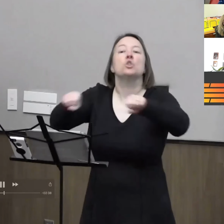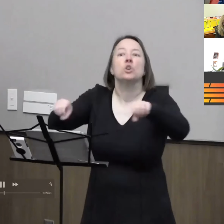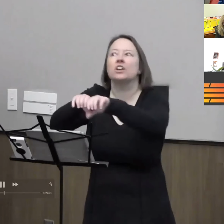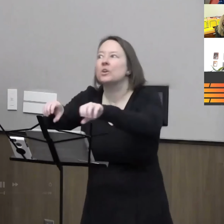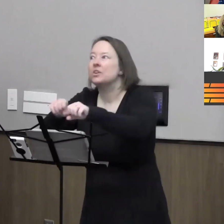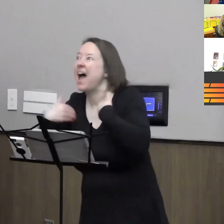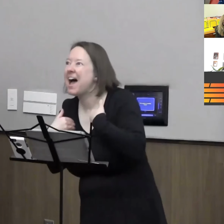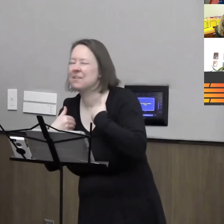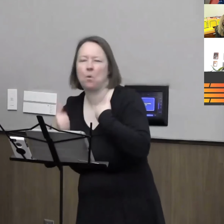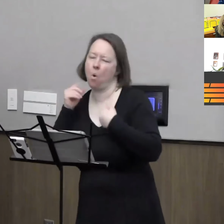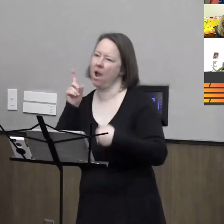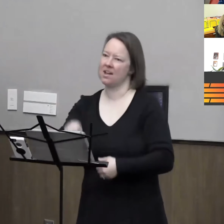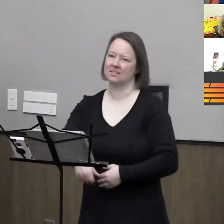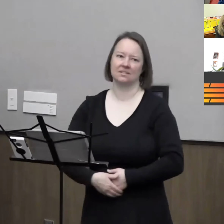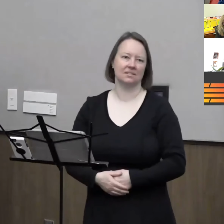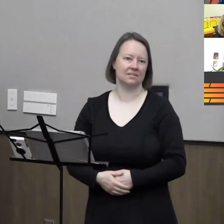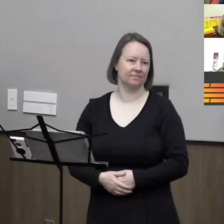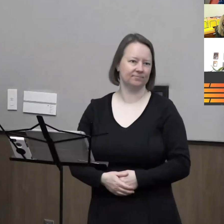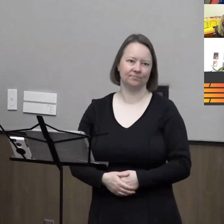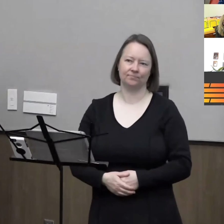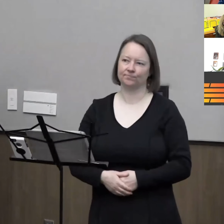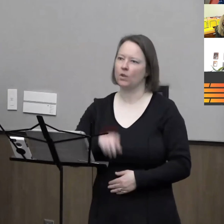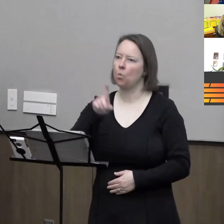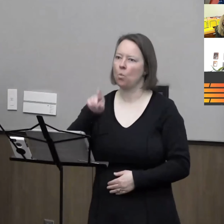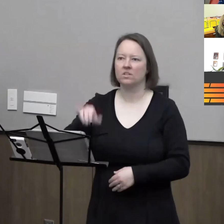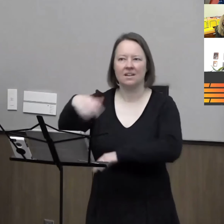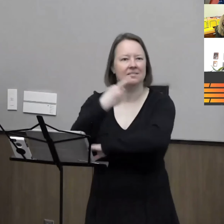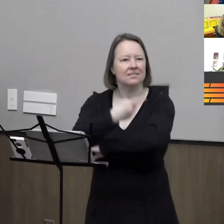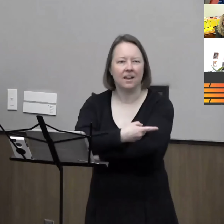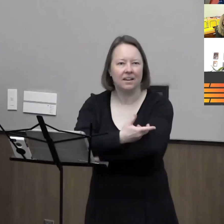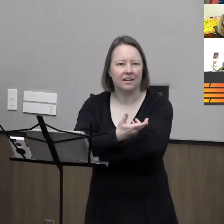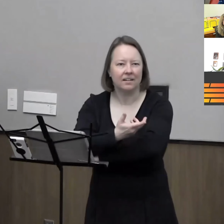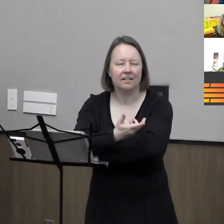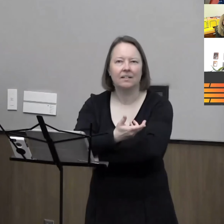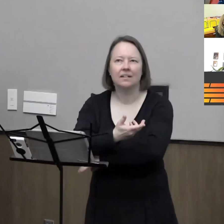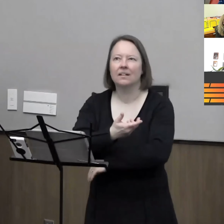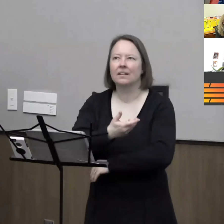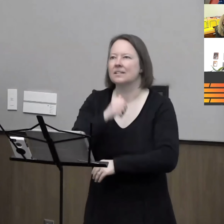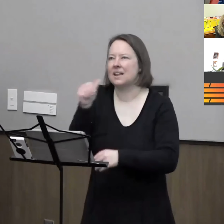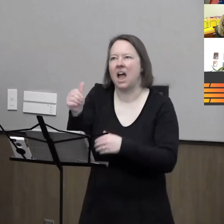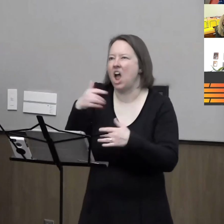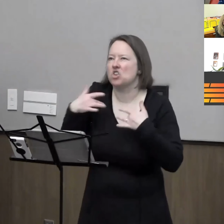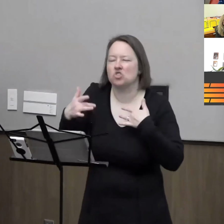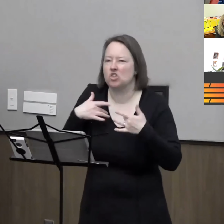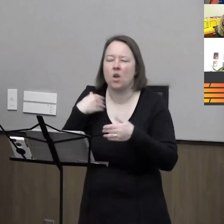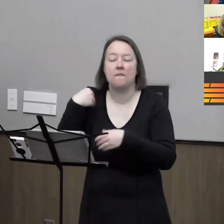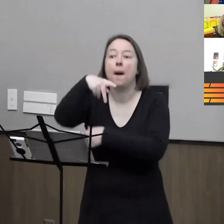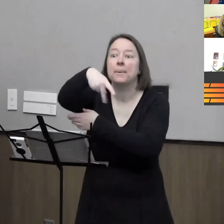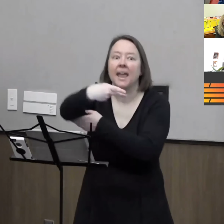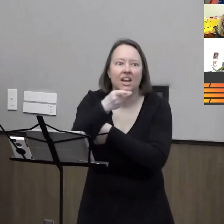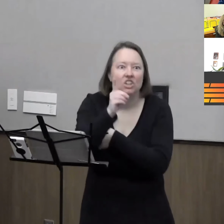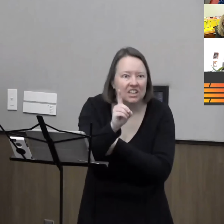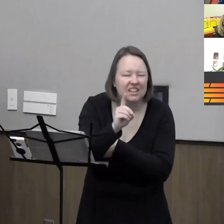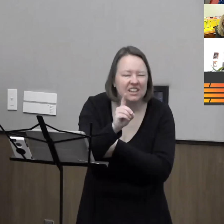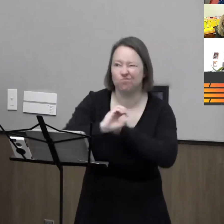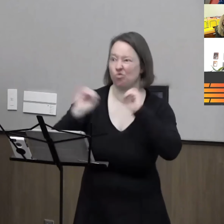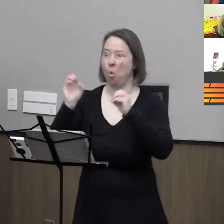get. The question that day will not be concerning with whatever you are, a PhD or a no